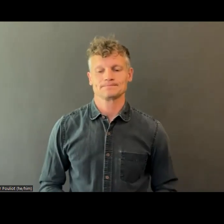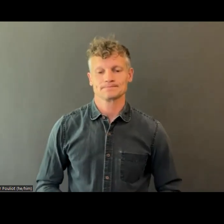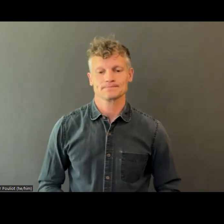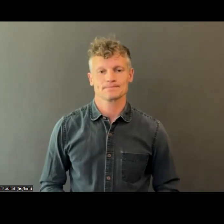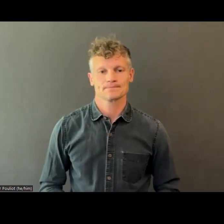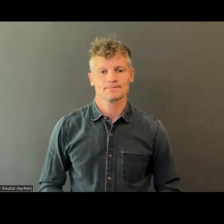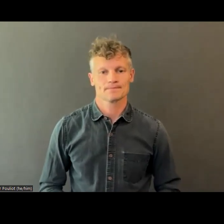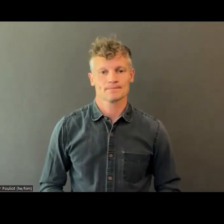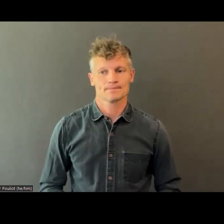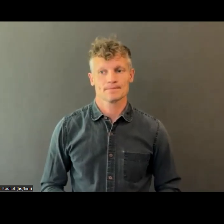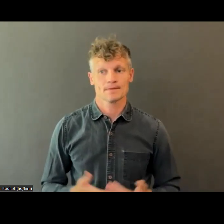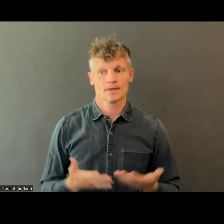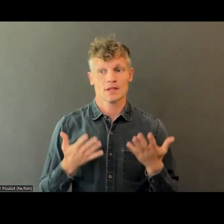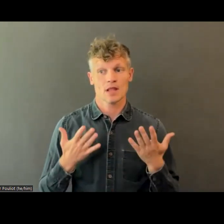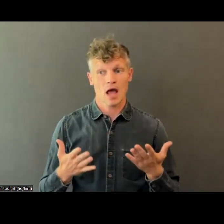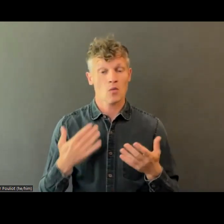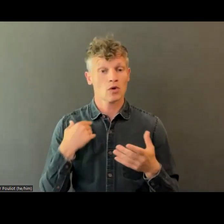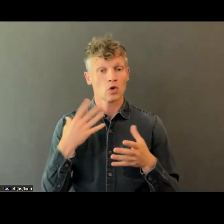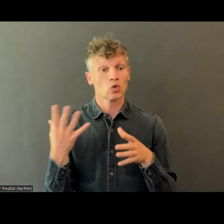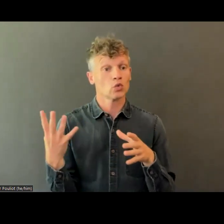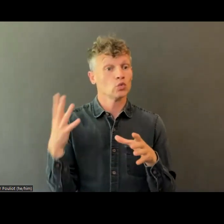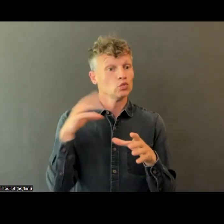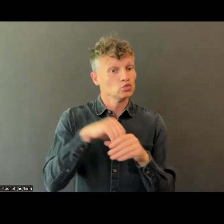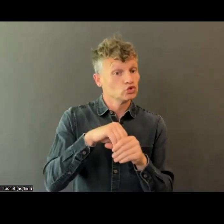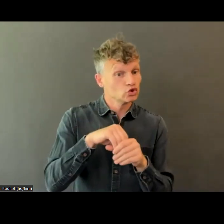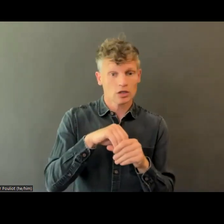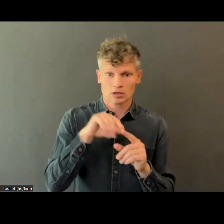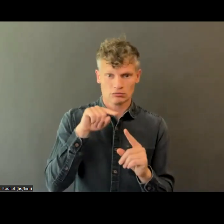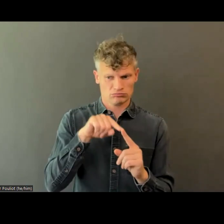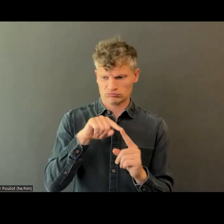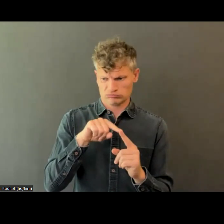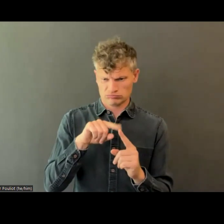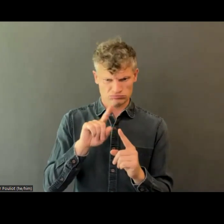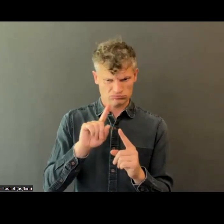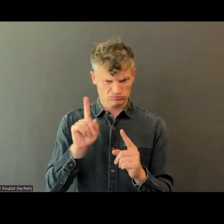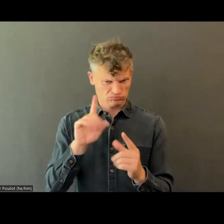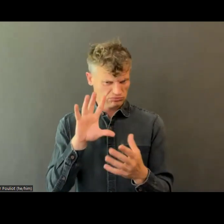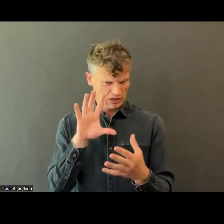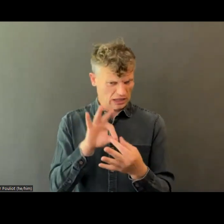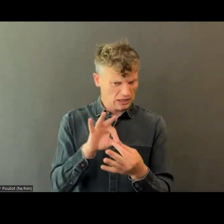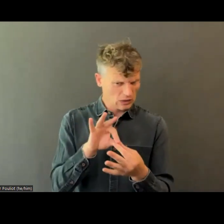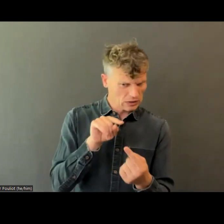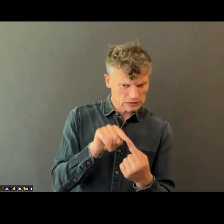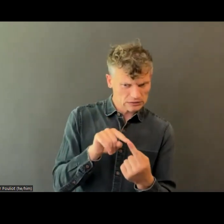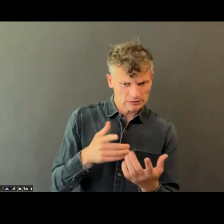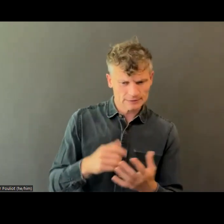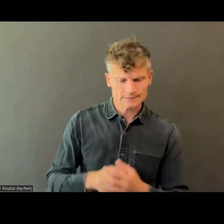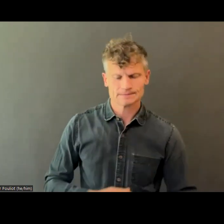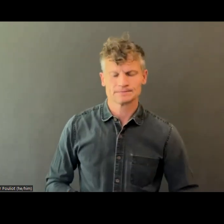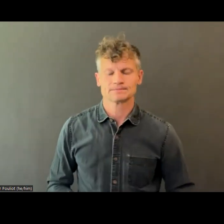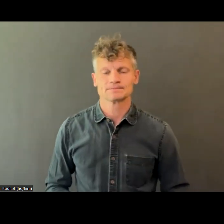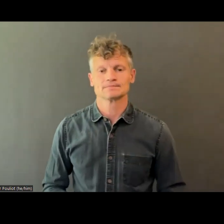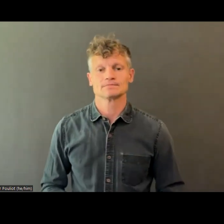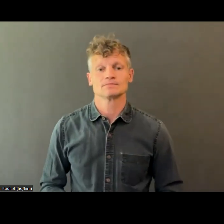be able to provide what we're looking for. So when it came to workplace adjustments, we partnered very closely to try and expand